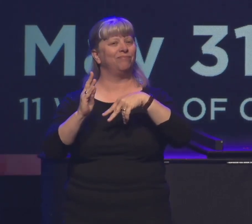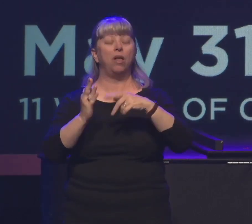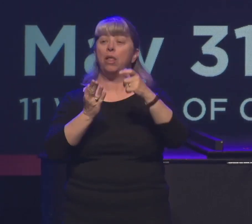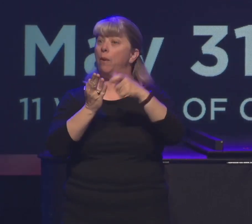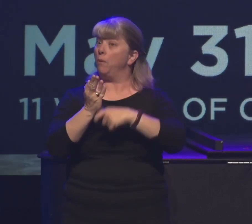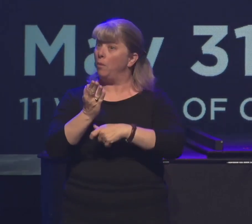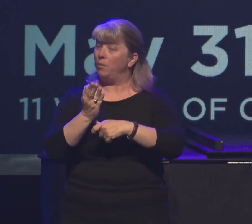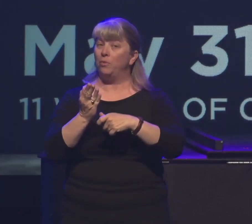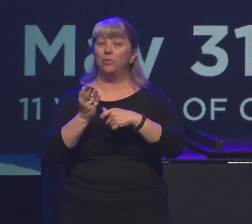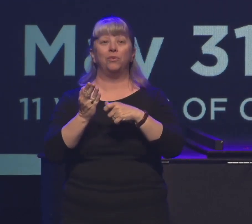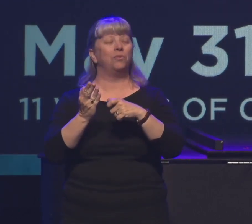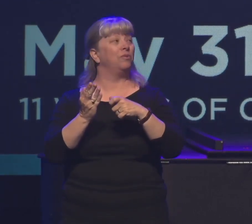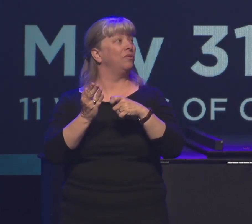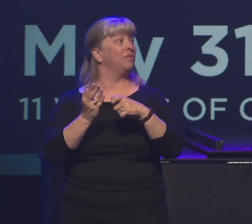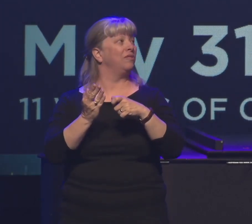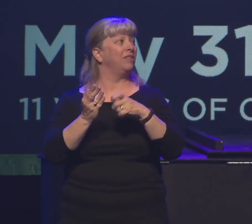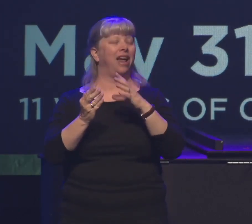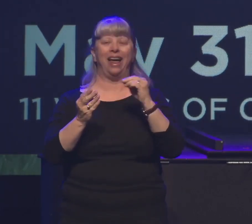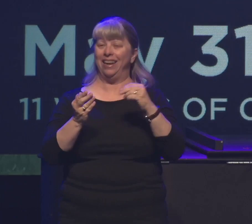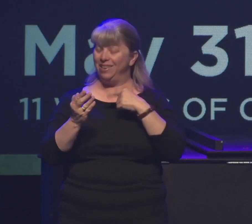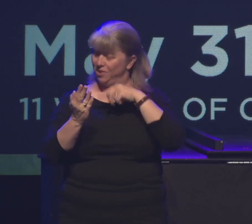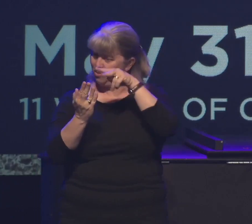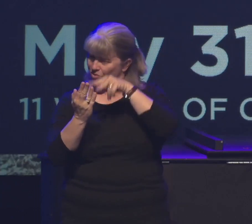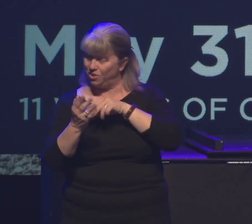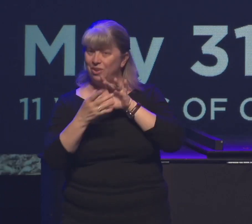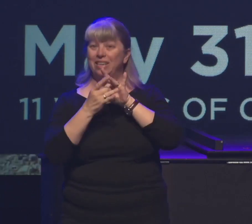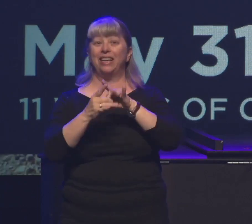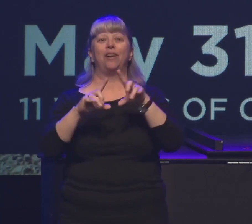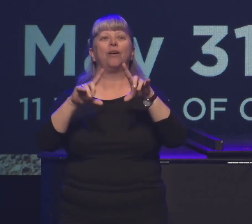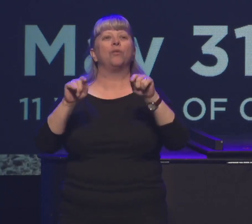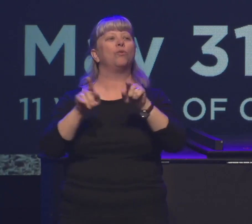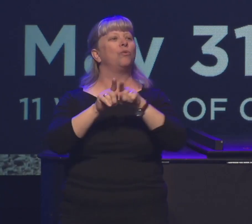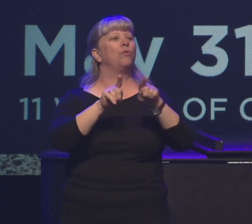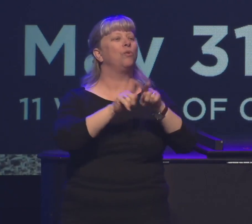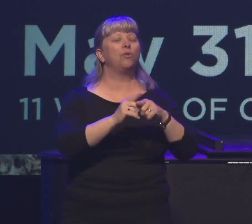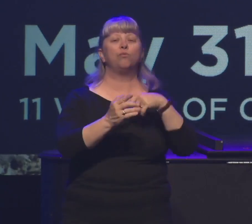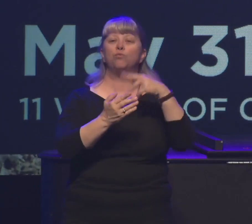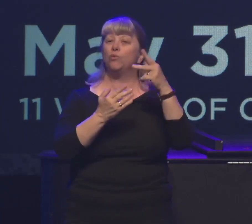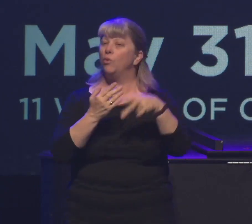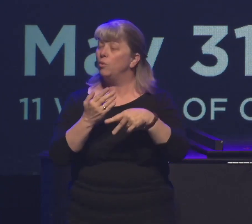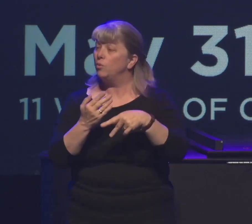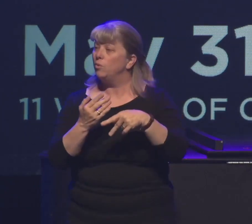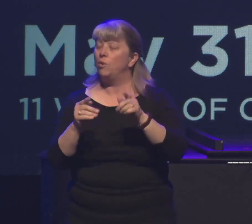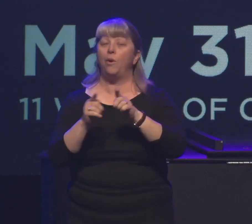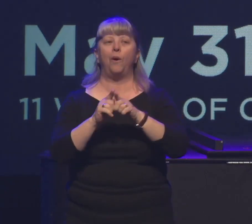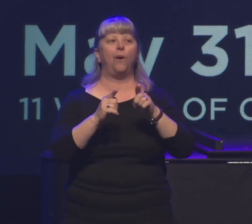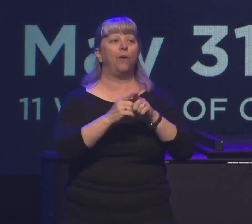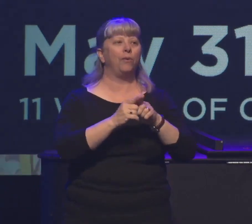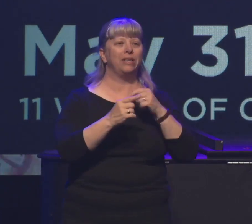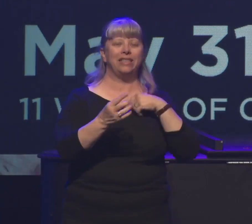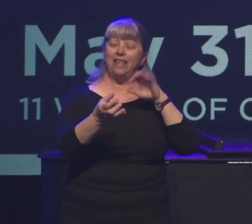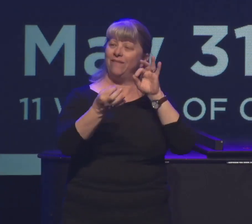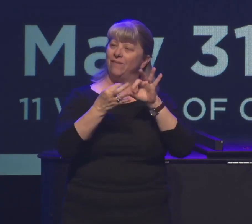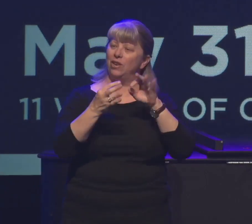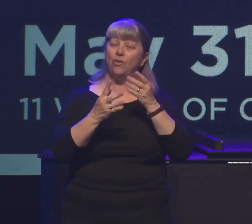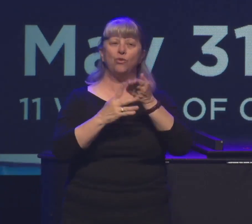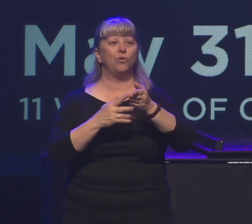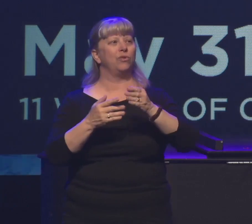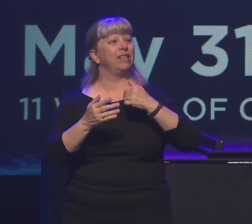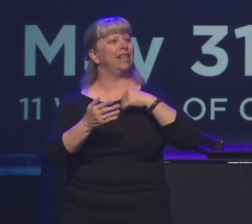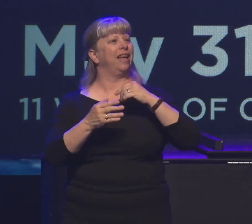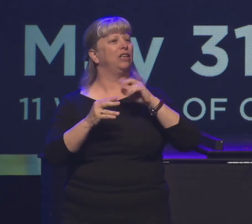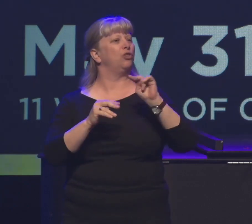brochure and take a close look at your Connect card, as well as our program and the feed. That's our weekly newsletter.